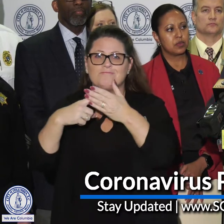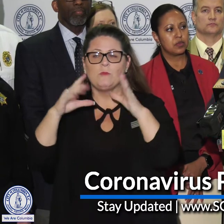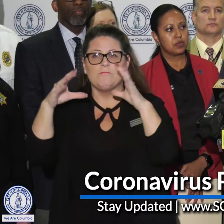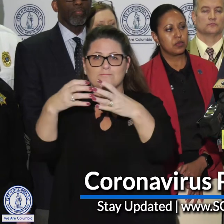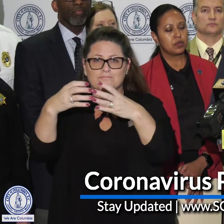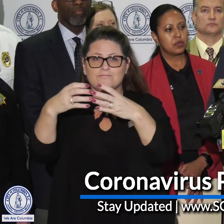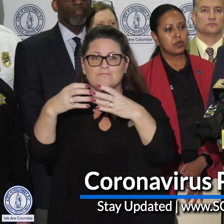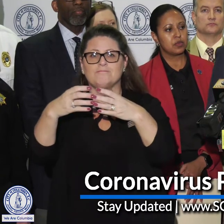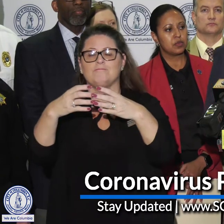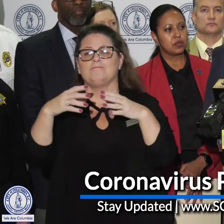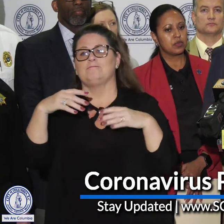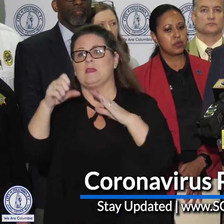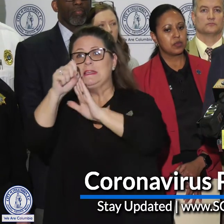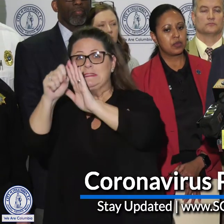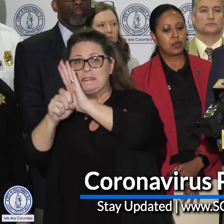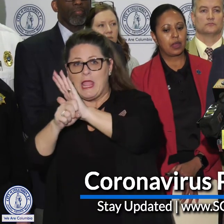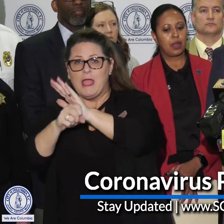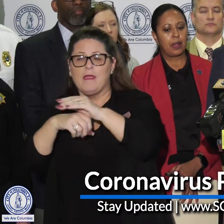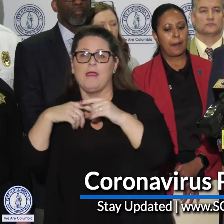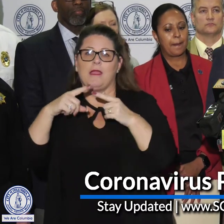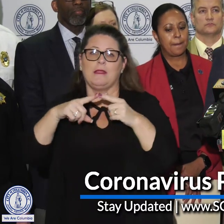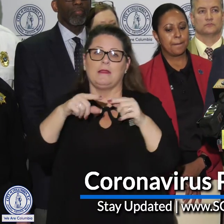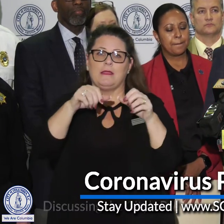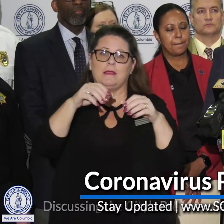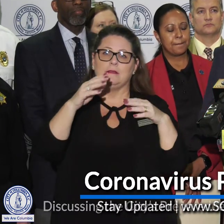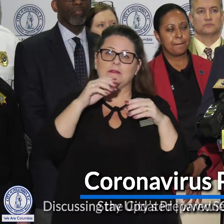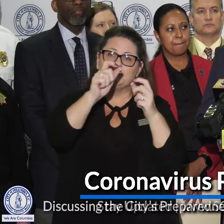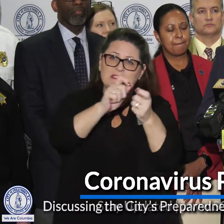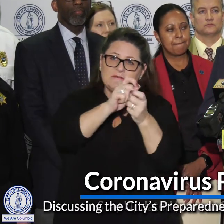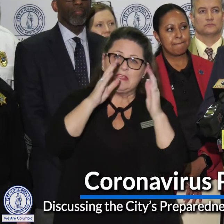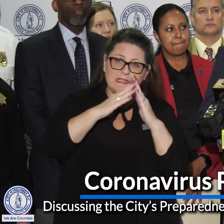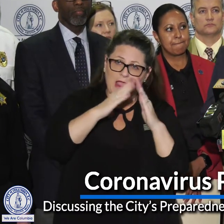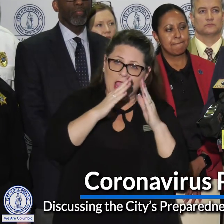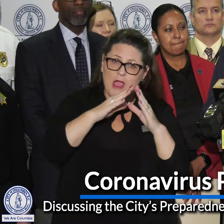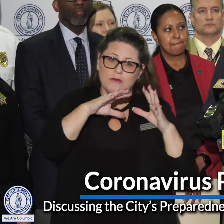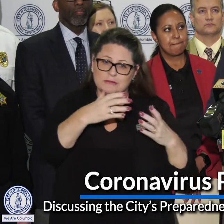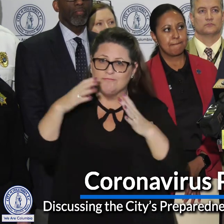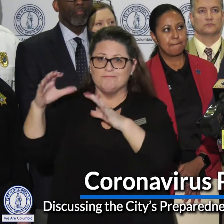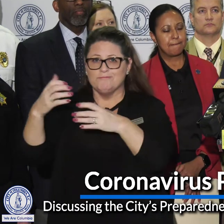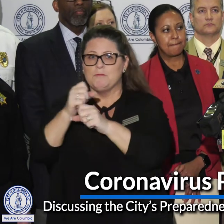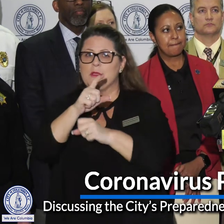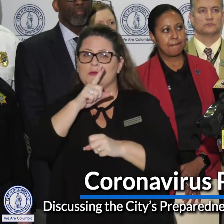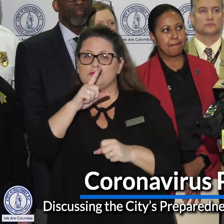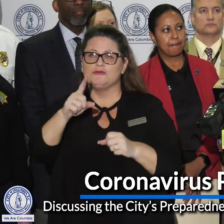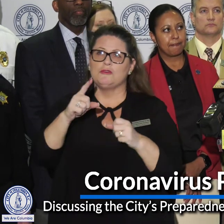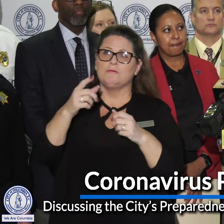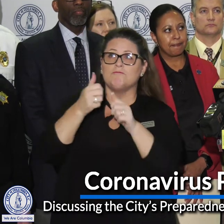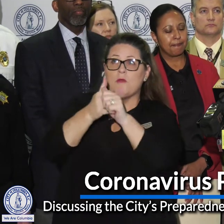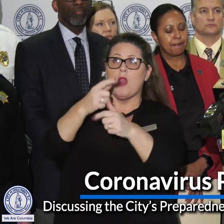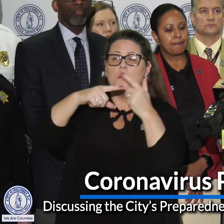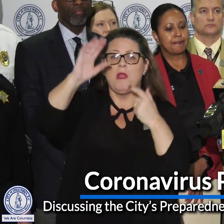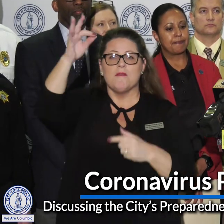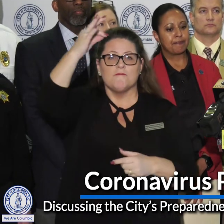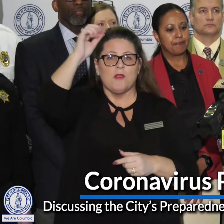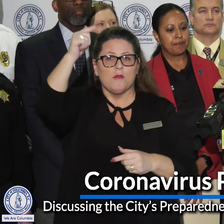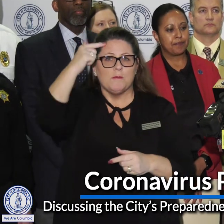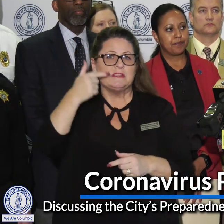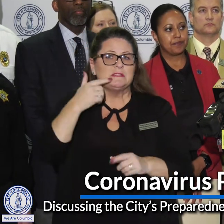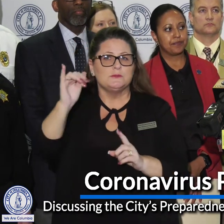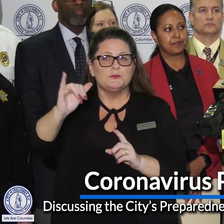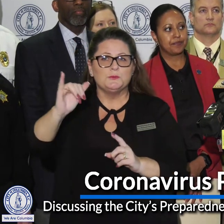with regionally, and also through our respective organizations, working very closely with the federal government as well as we